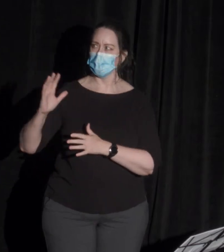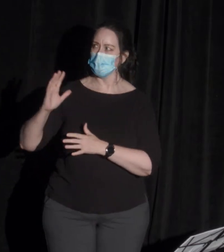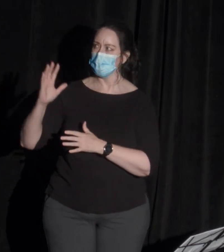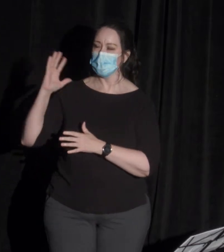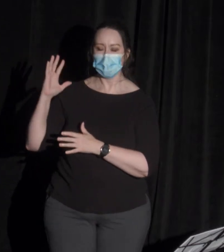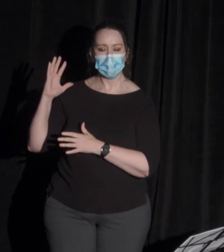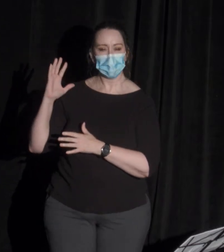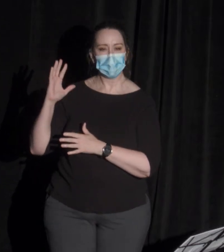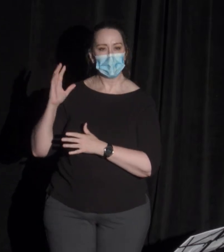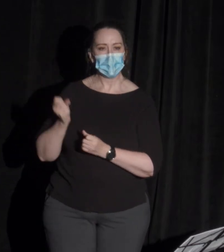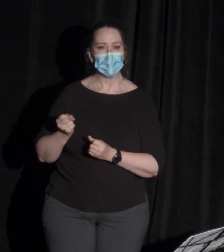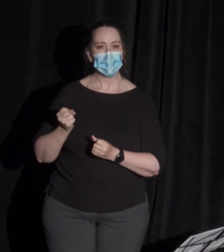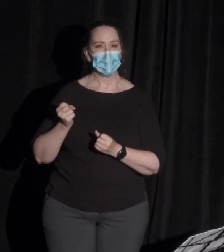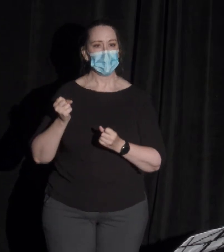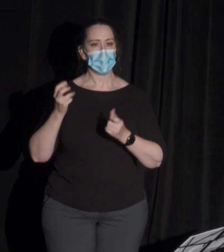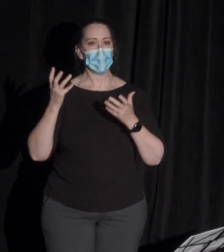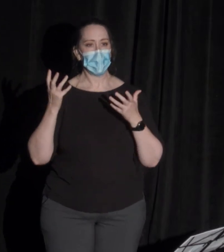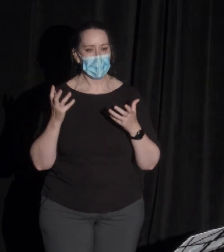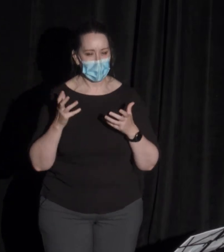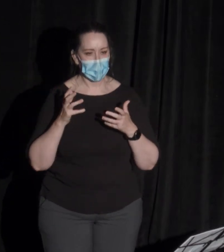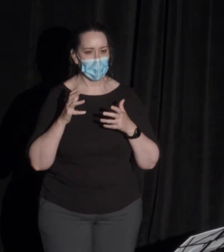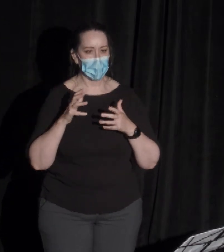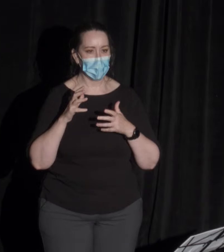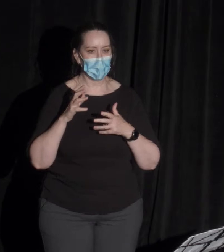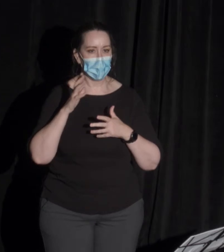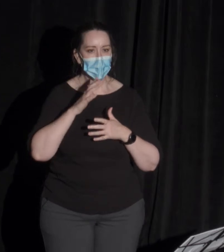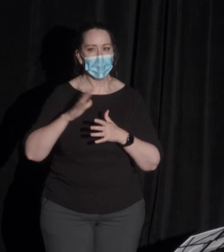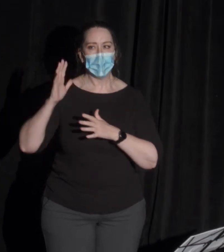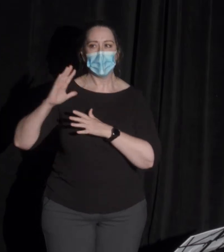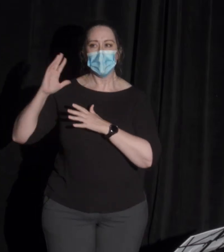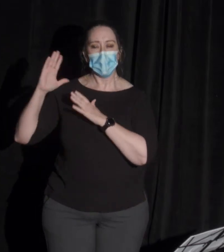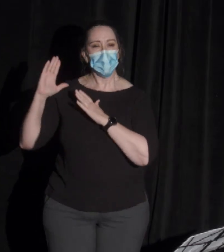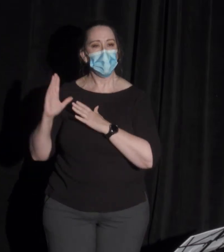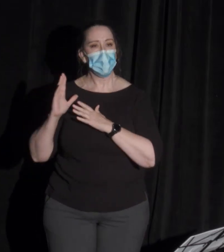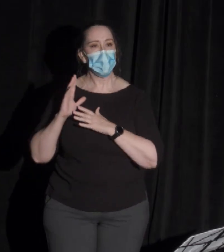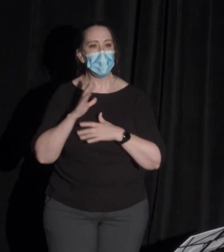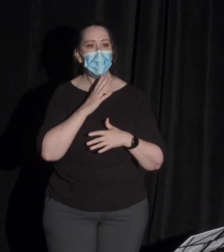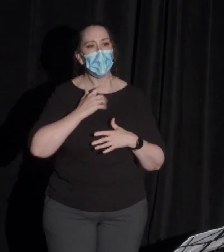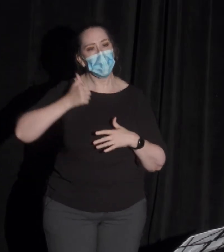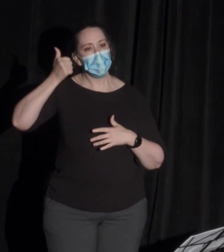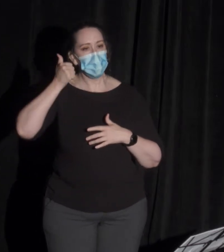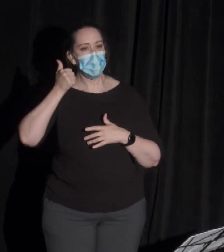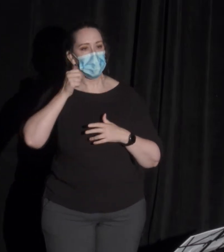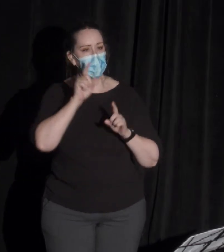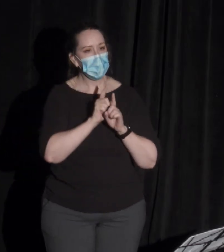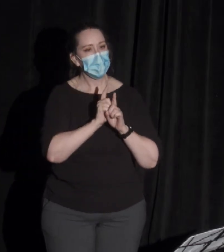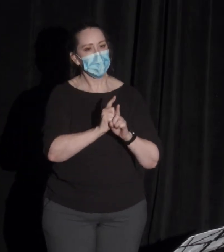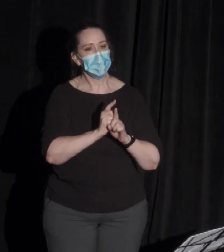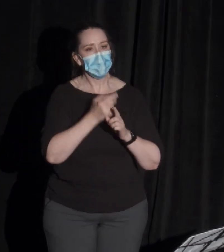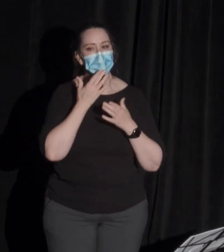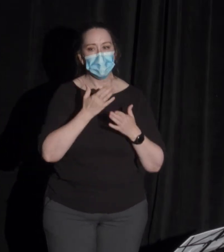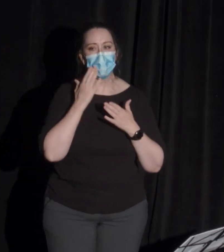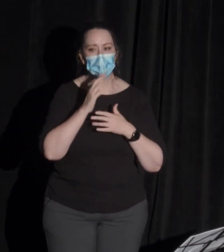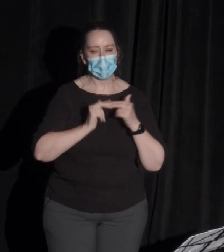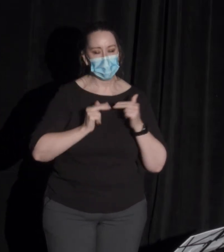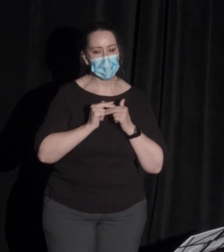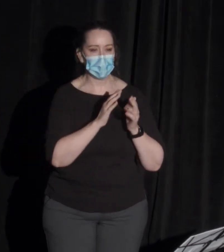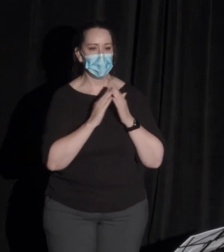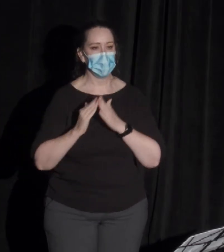have so many ancestors and elders and mentors to thank for building the community that we're in right now.